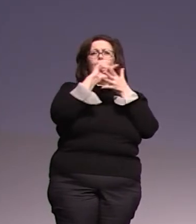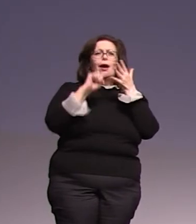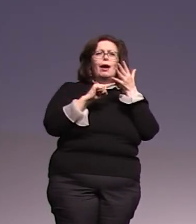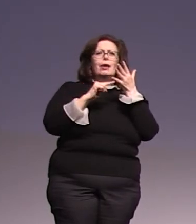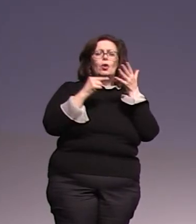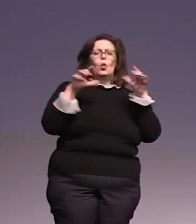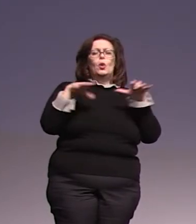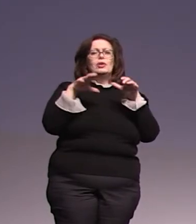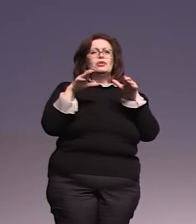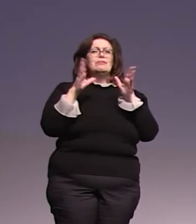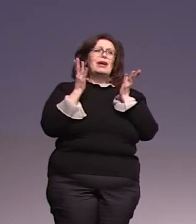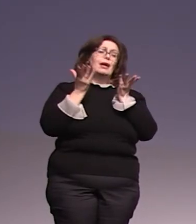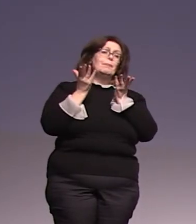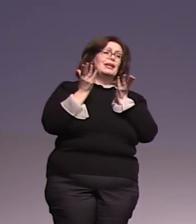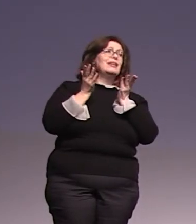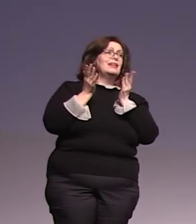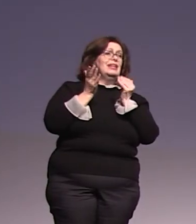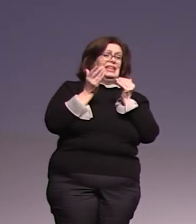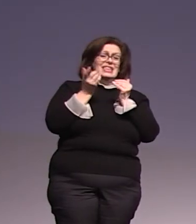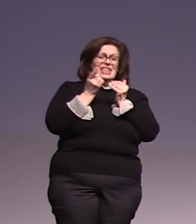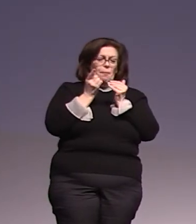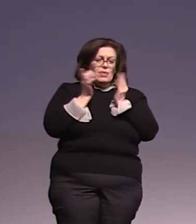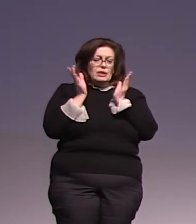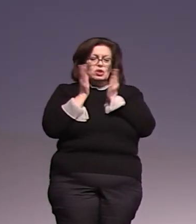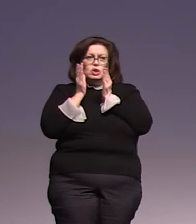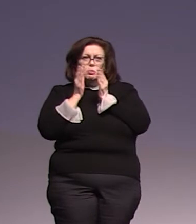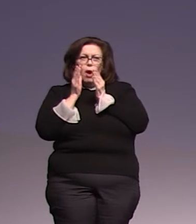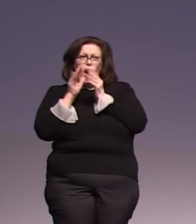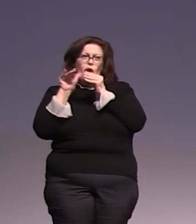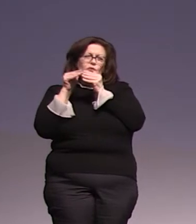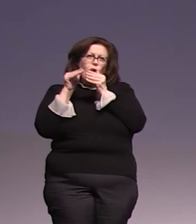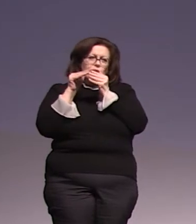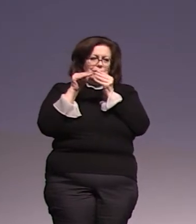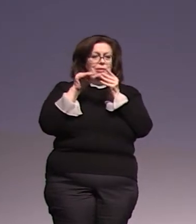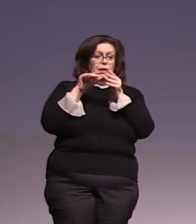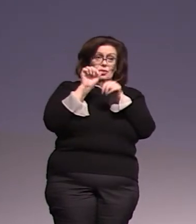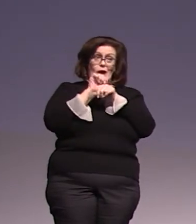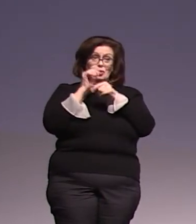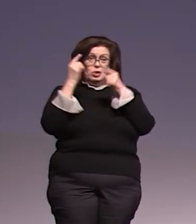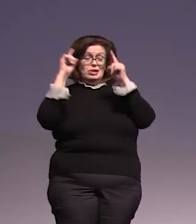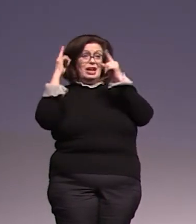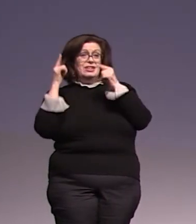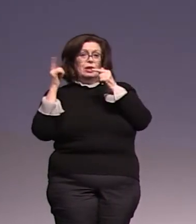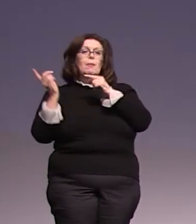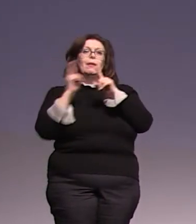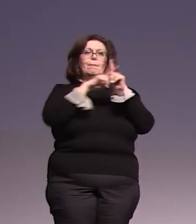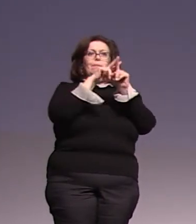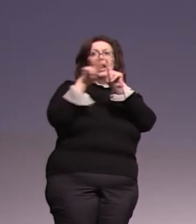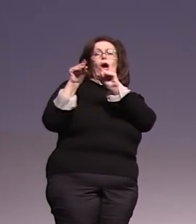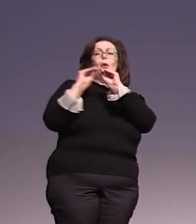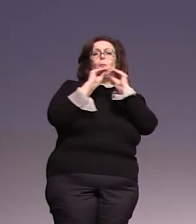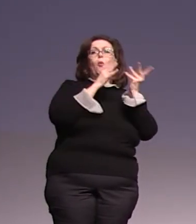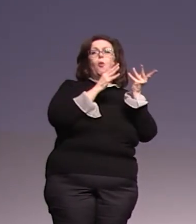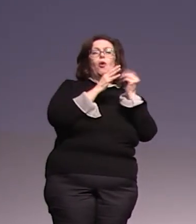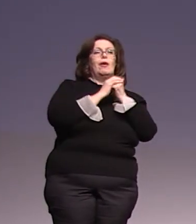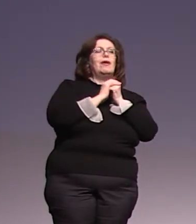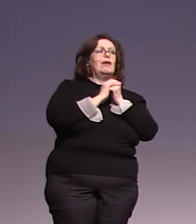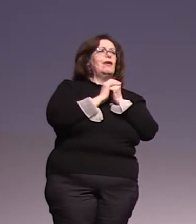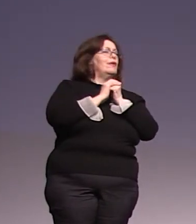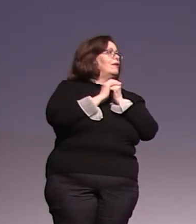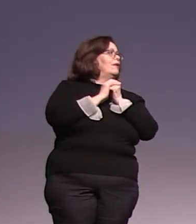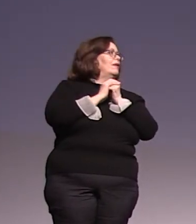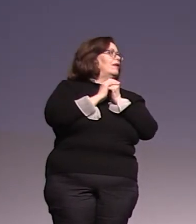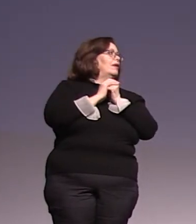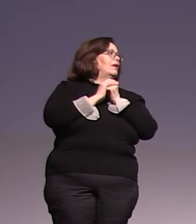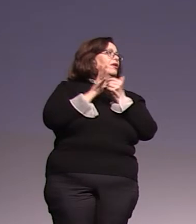doing maybe at a smaller scale that is working that we might want to make sure we're continuing. I've had the great, we can call it a lot of things, I'm going to call it the